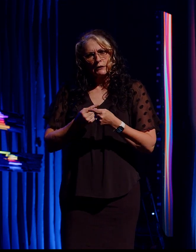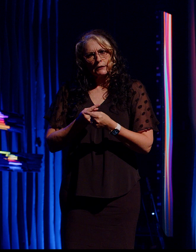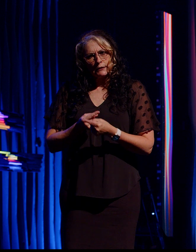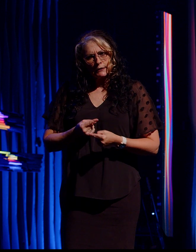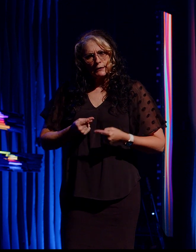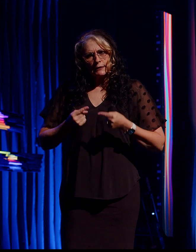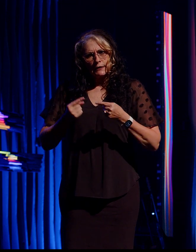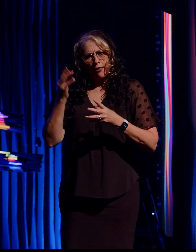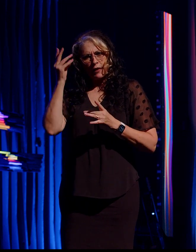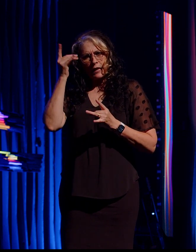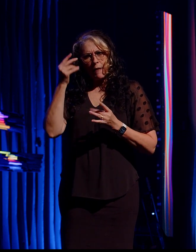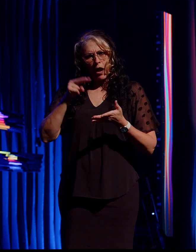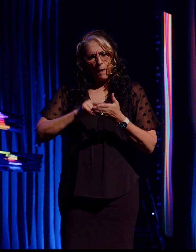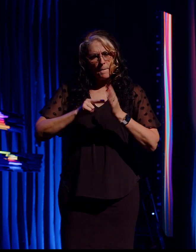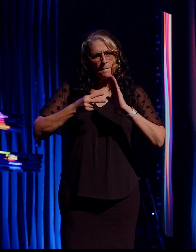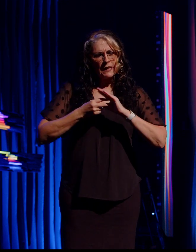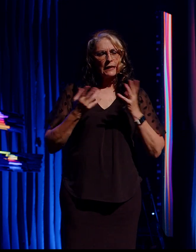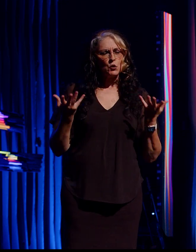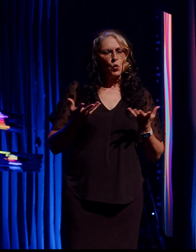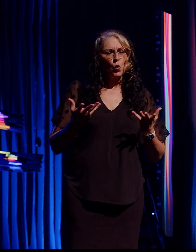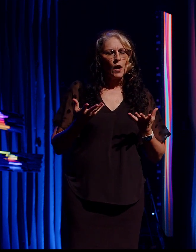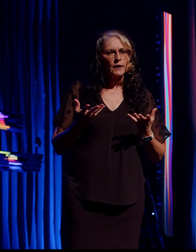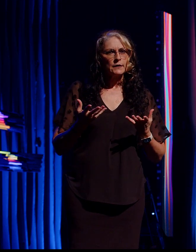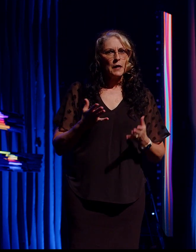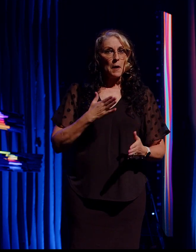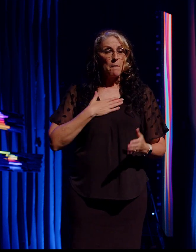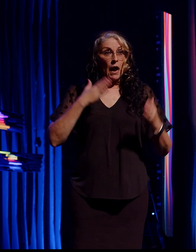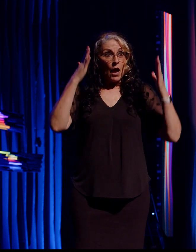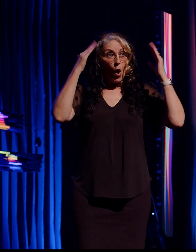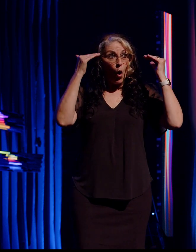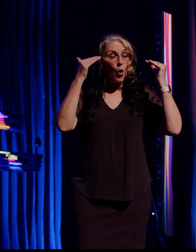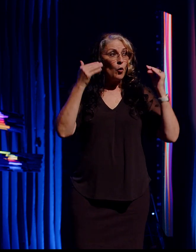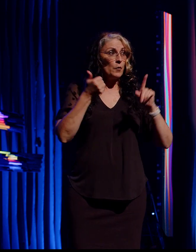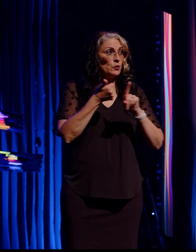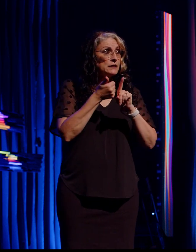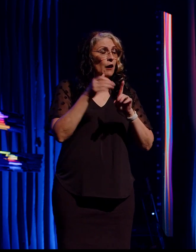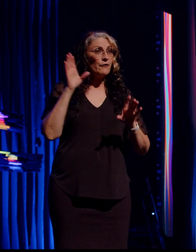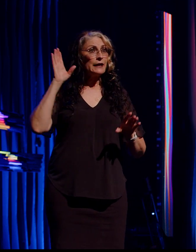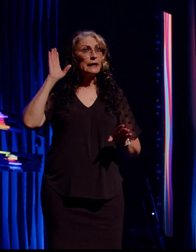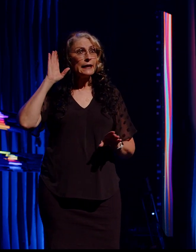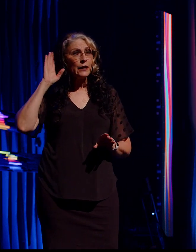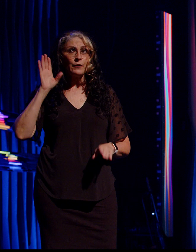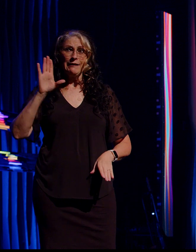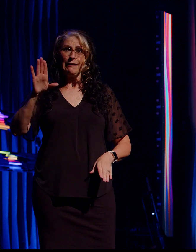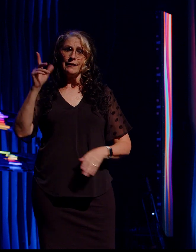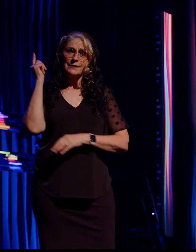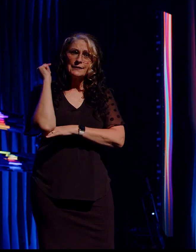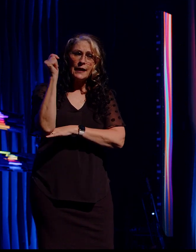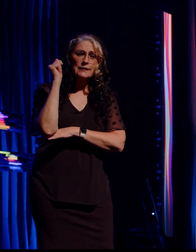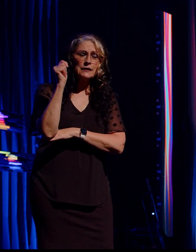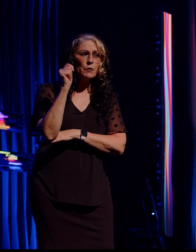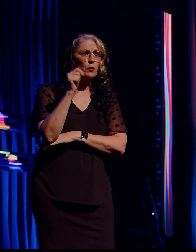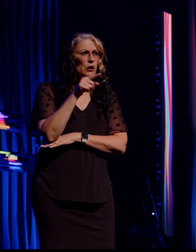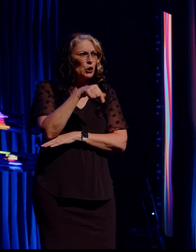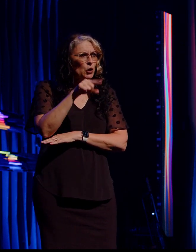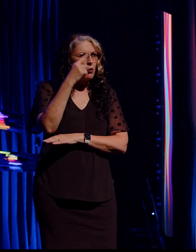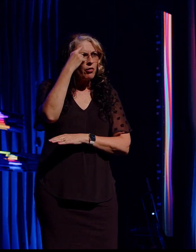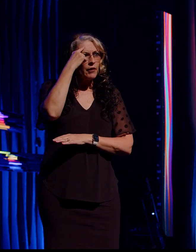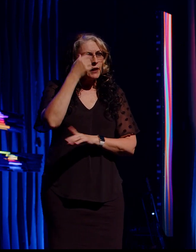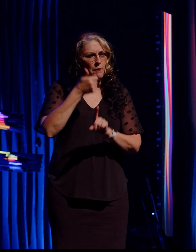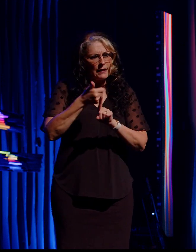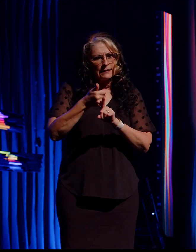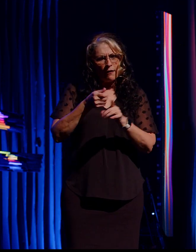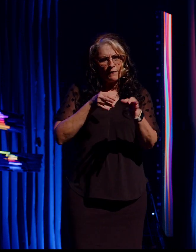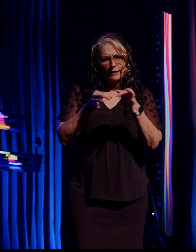what does this mean? My hope is that even in you hearing his testimony, it'll make you think, how would